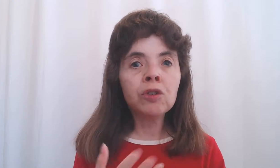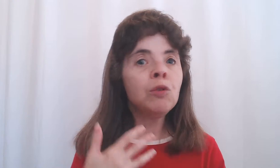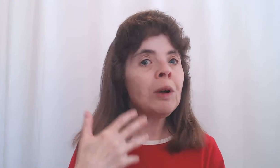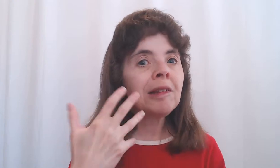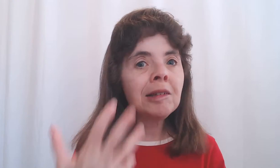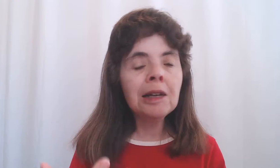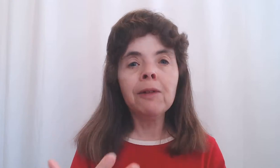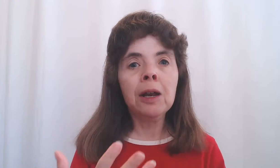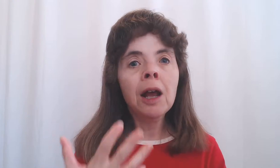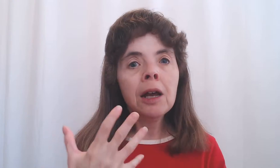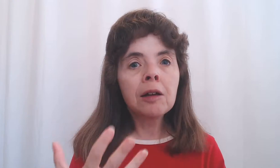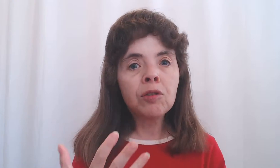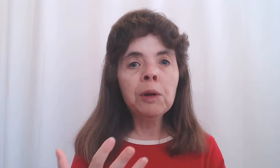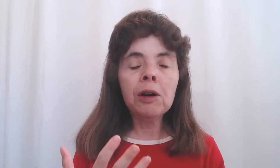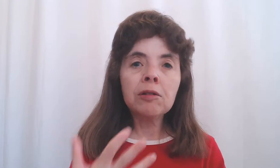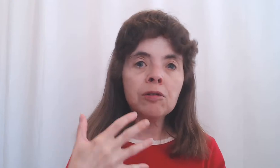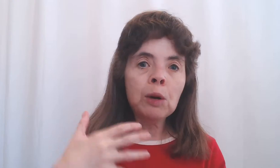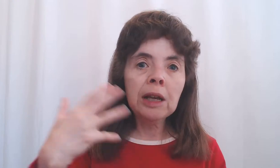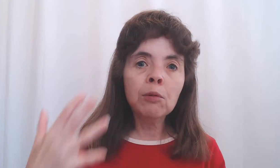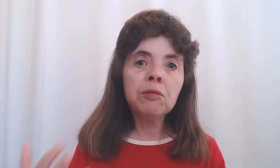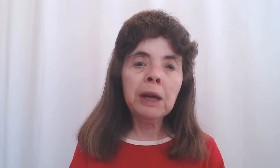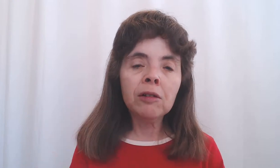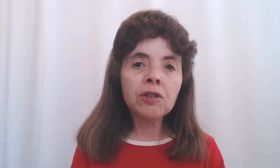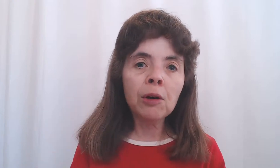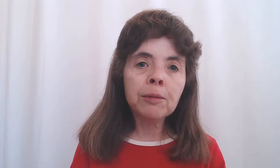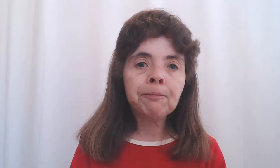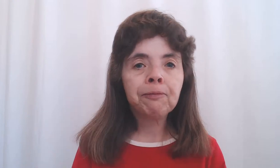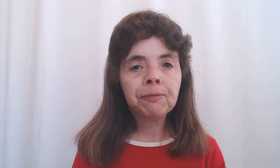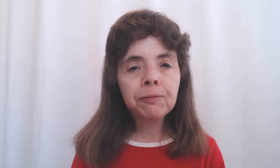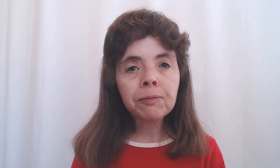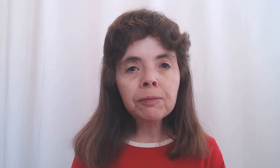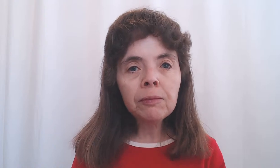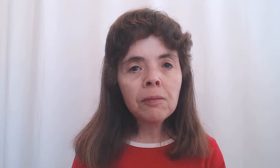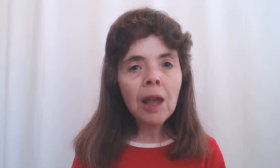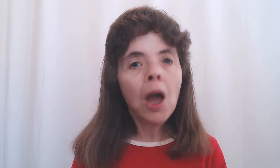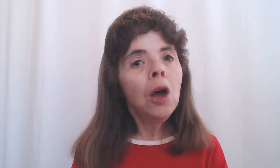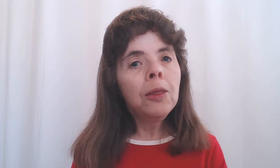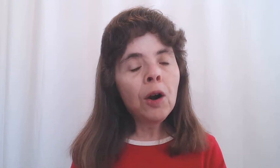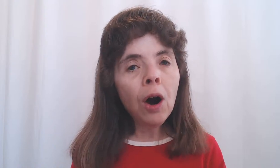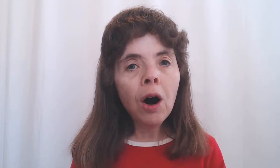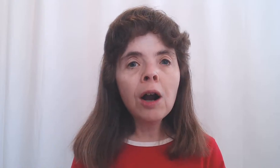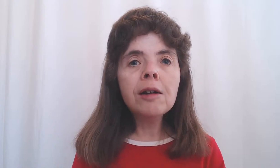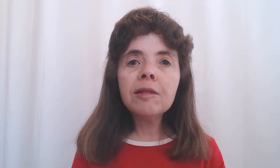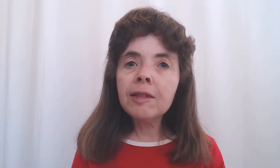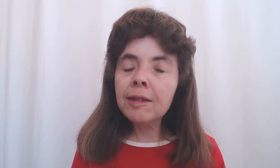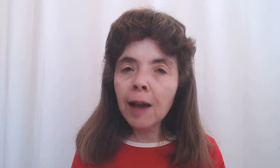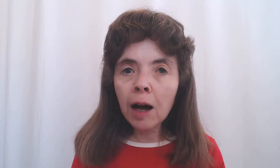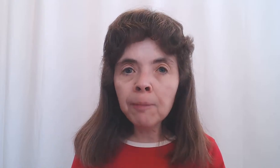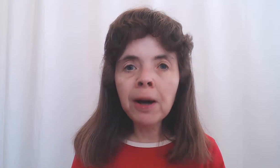similar to what Stephen experienced when he was being stoned. There are some